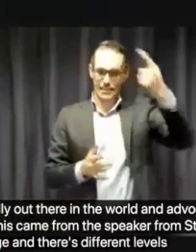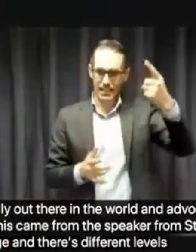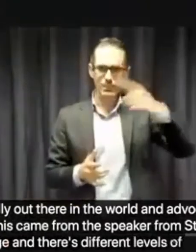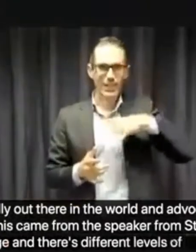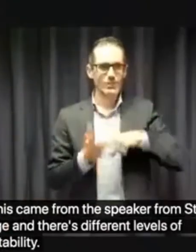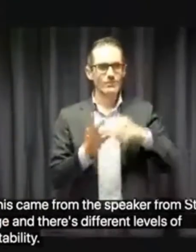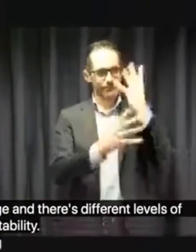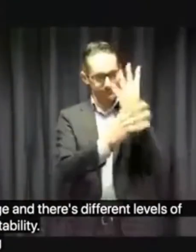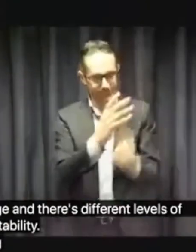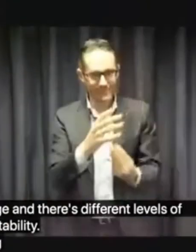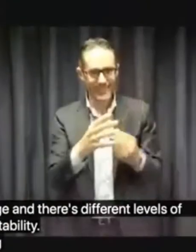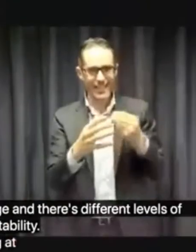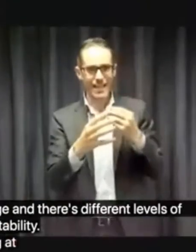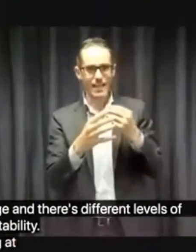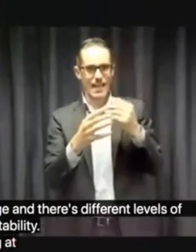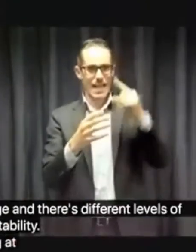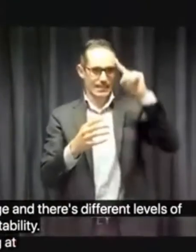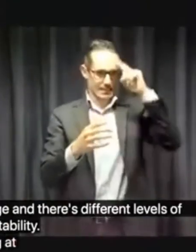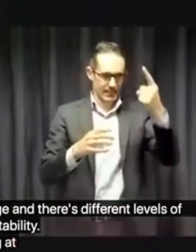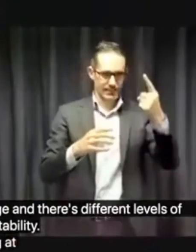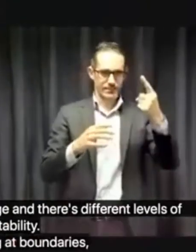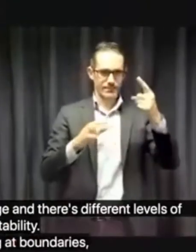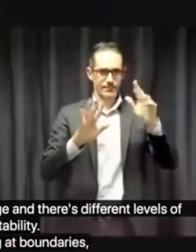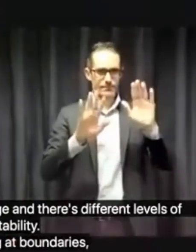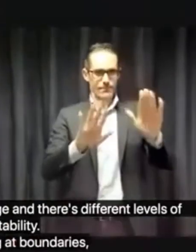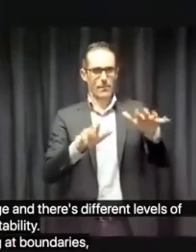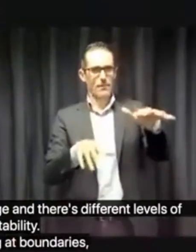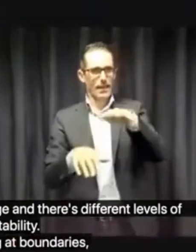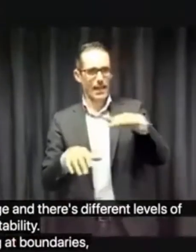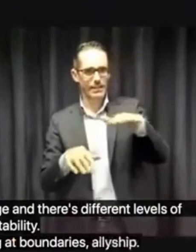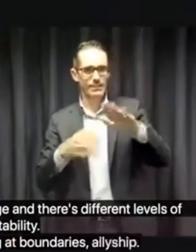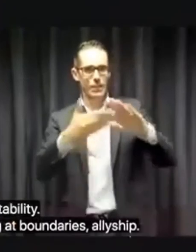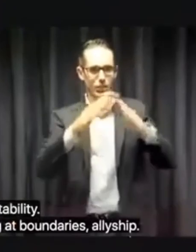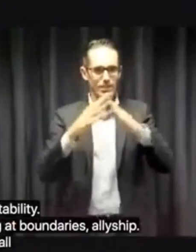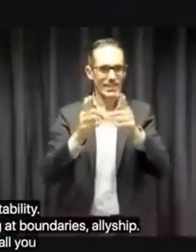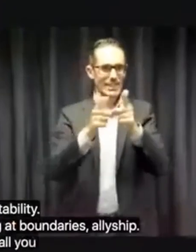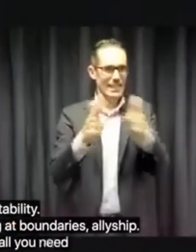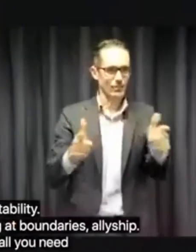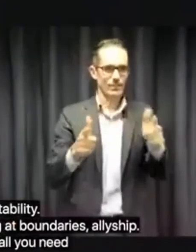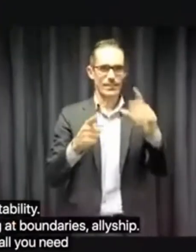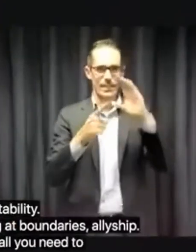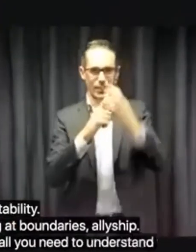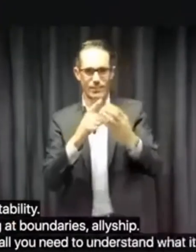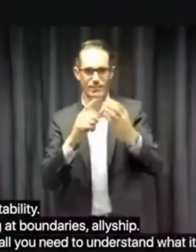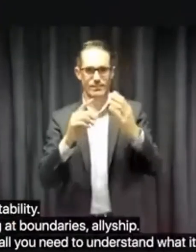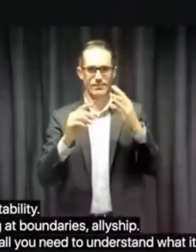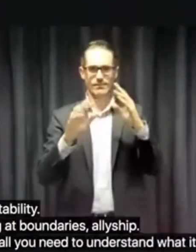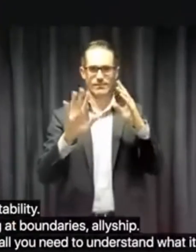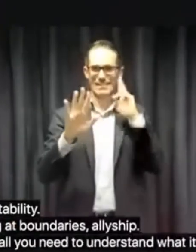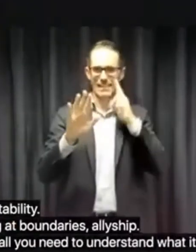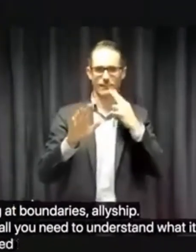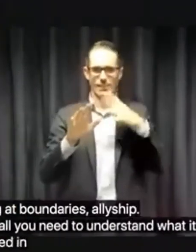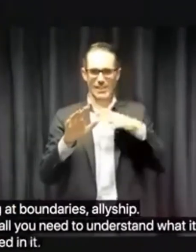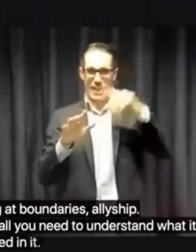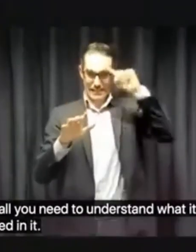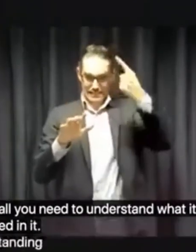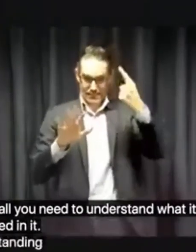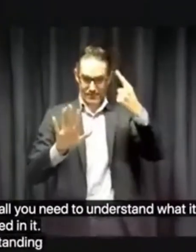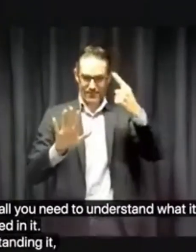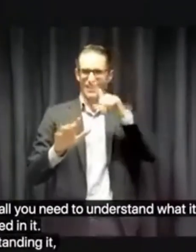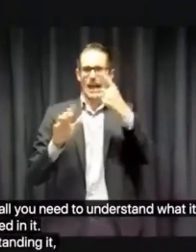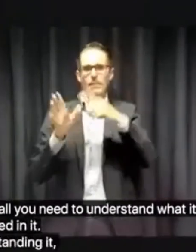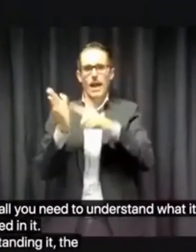First of all, you need to understand what it is to be immersed in it. So understanding it, the place, the community, the language, the